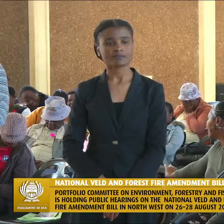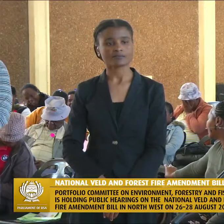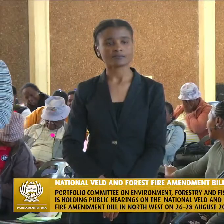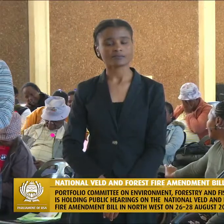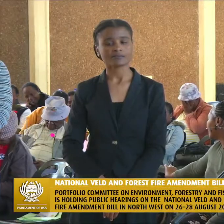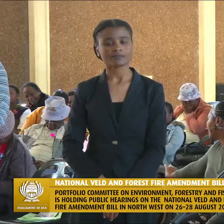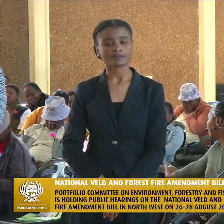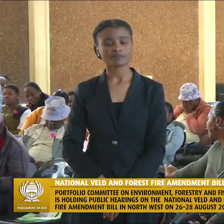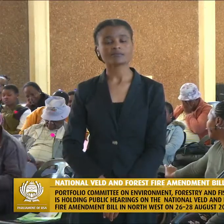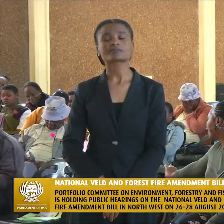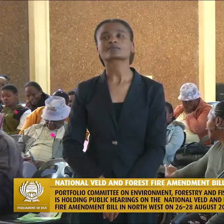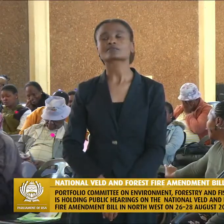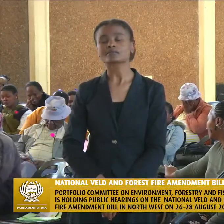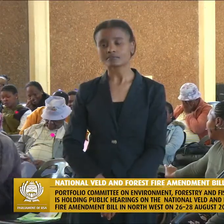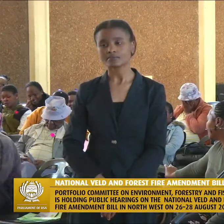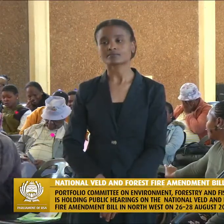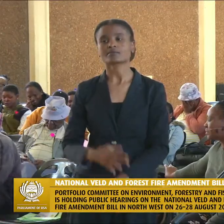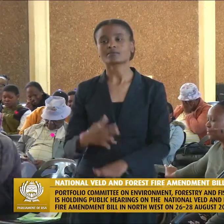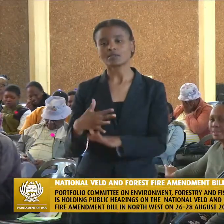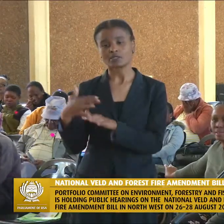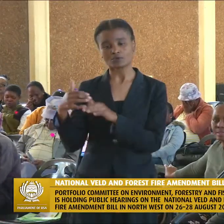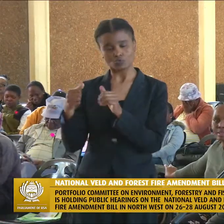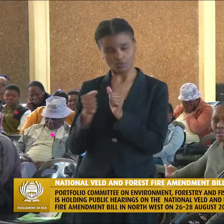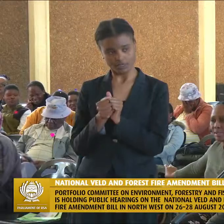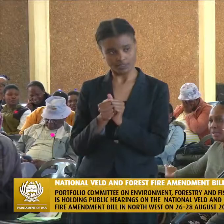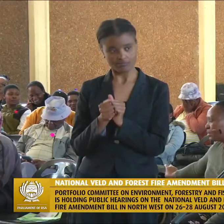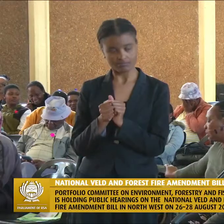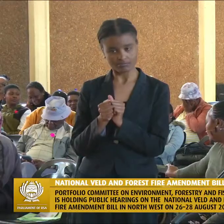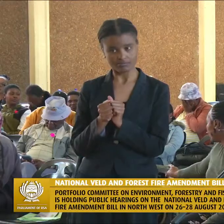together we can win